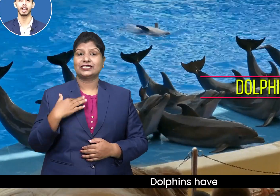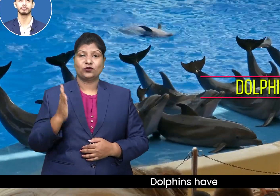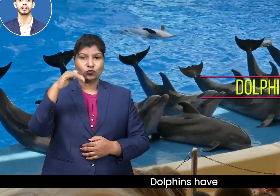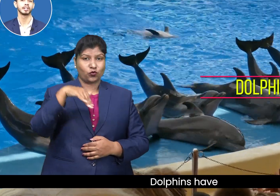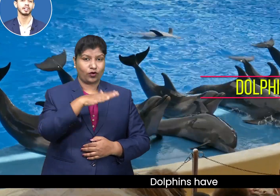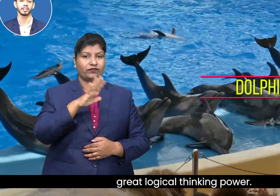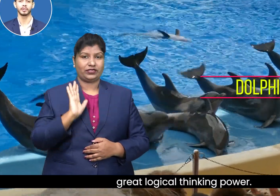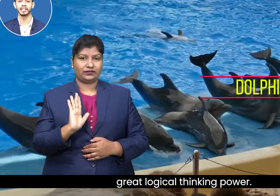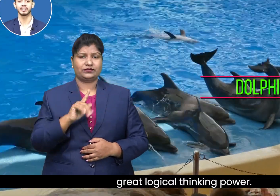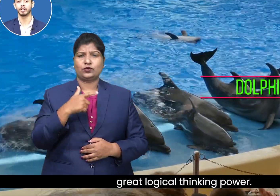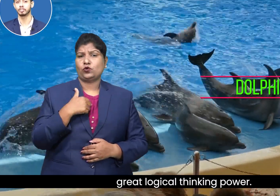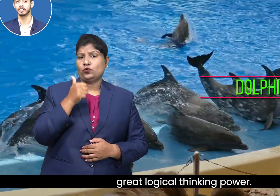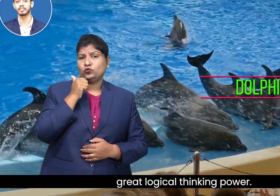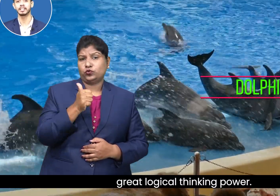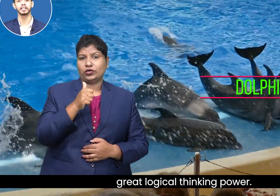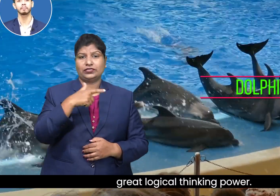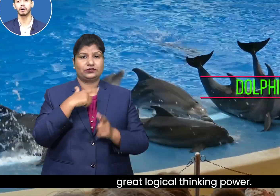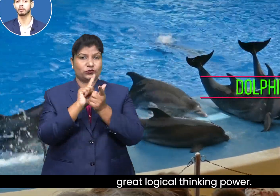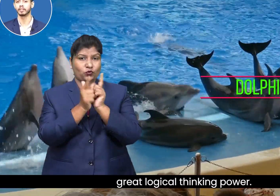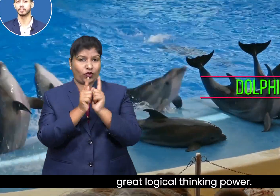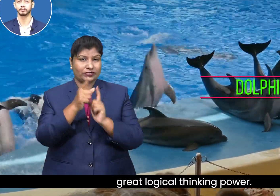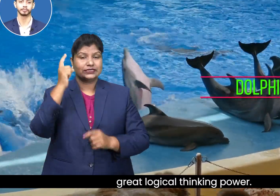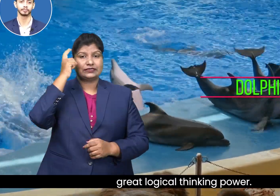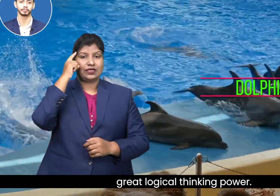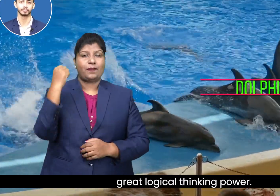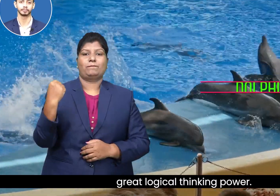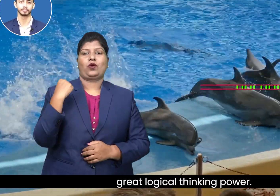Dolphins have great logical thinking power.